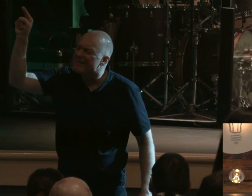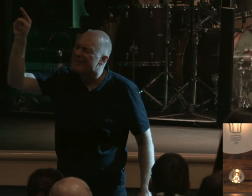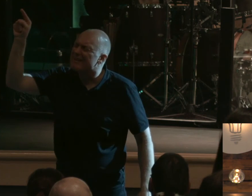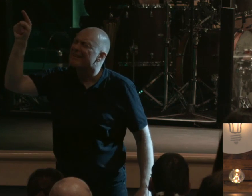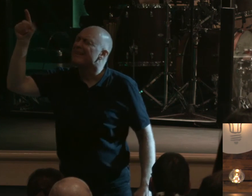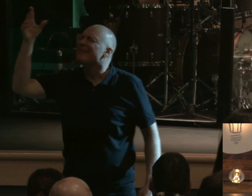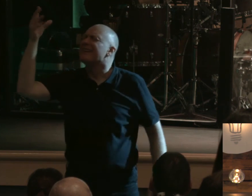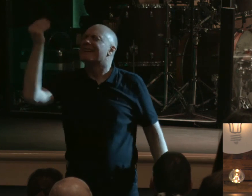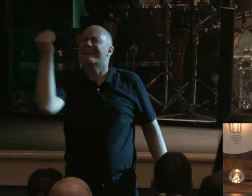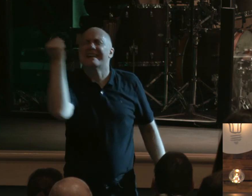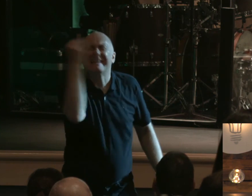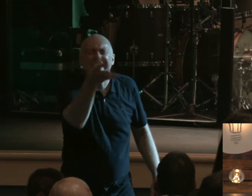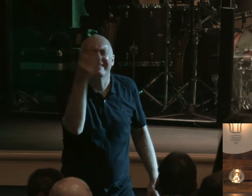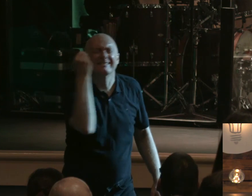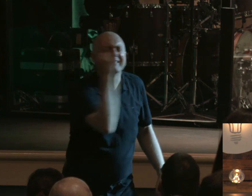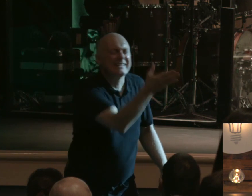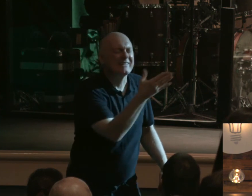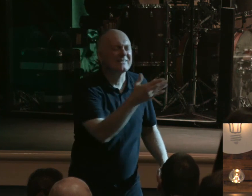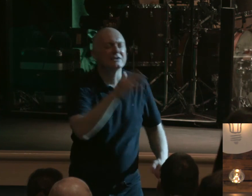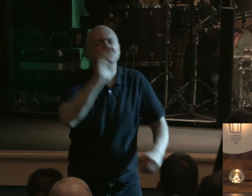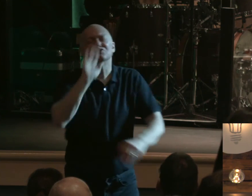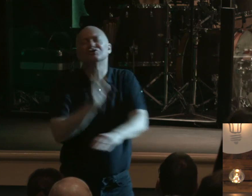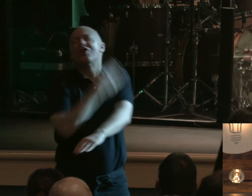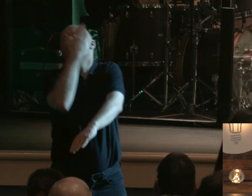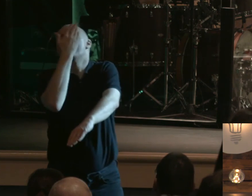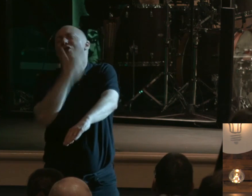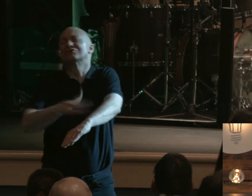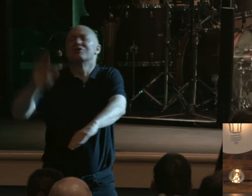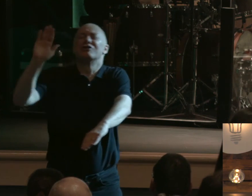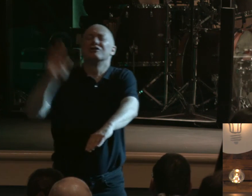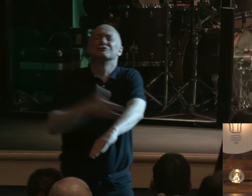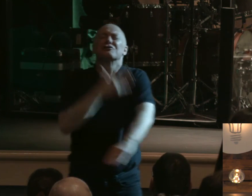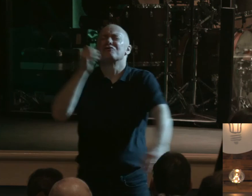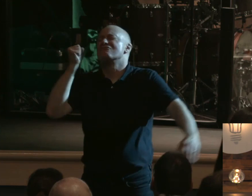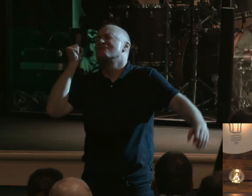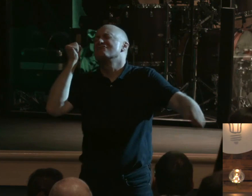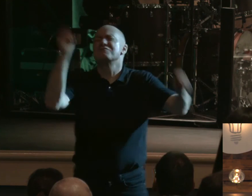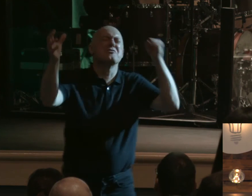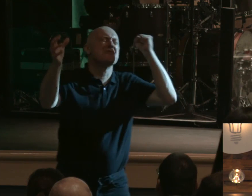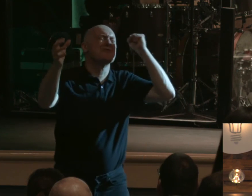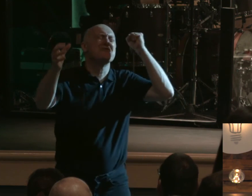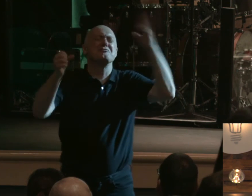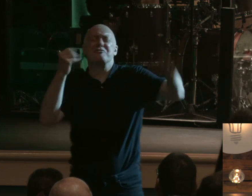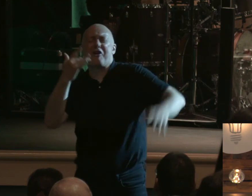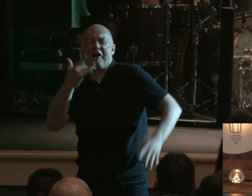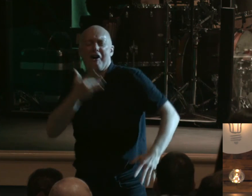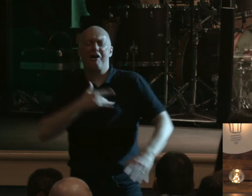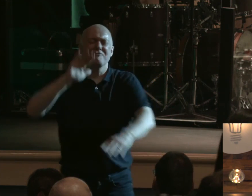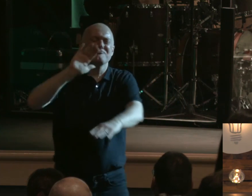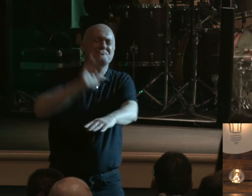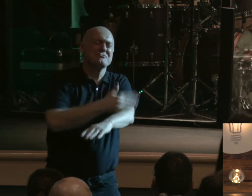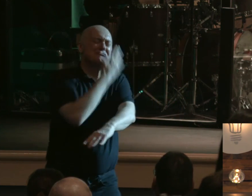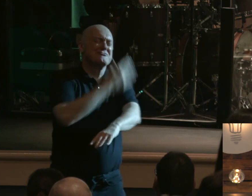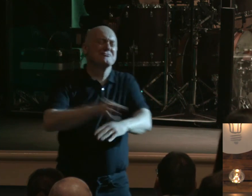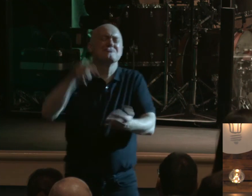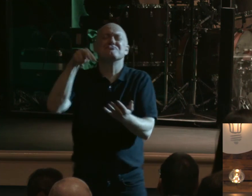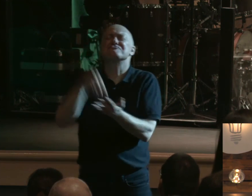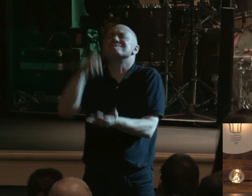Lord, give your dear saints a new song to sing, a song as loud as ever, and a song that will last